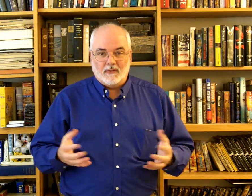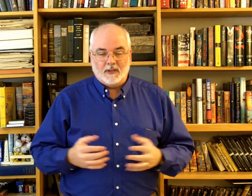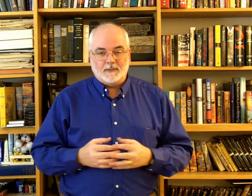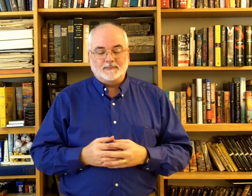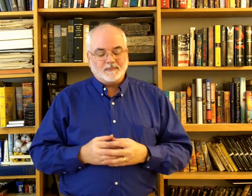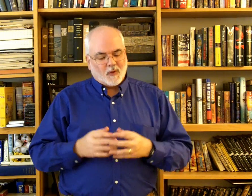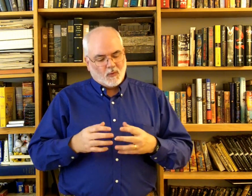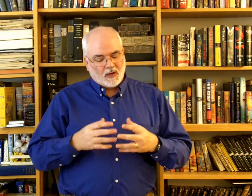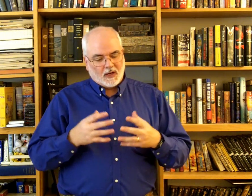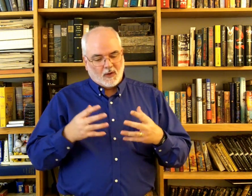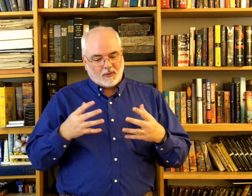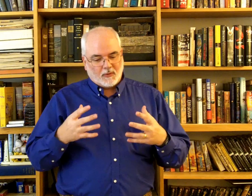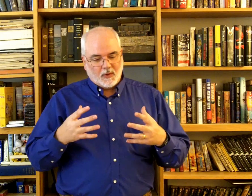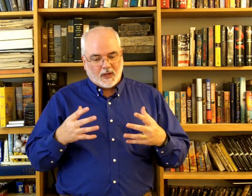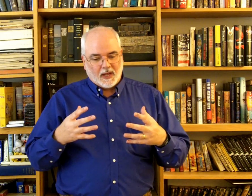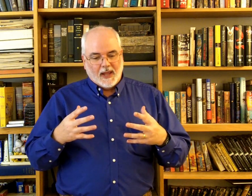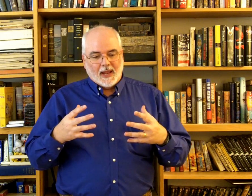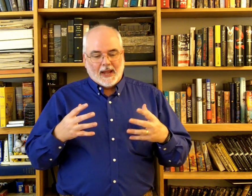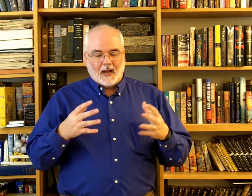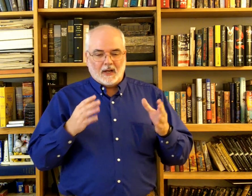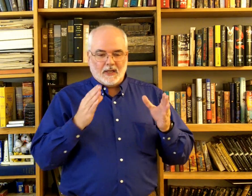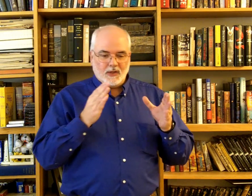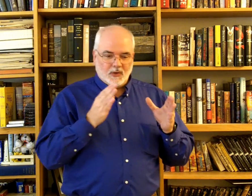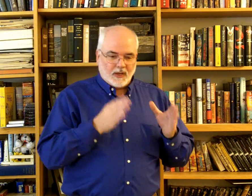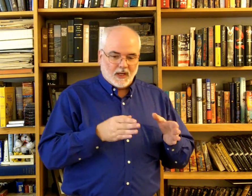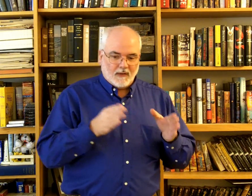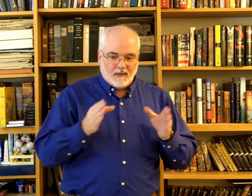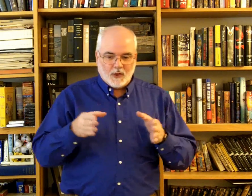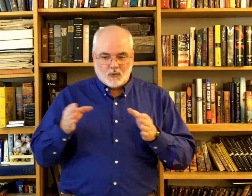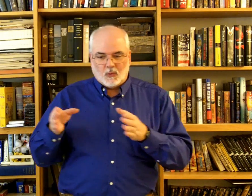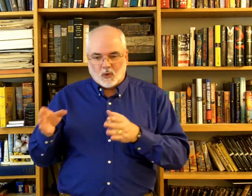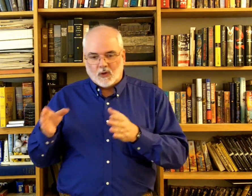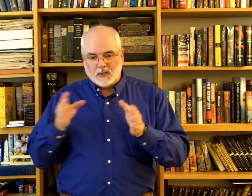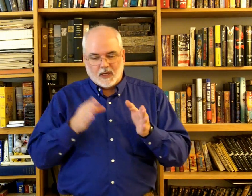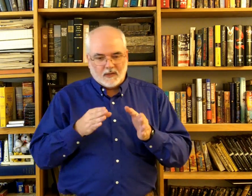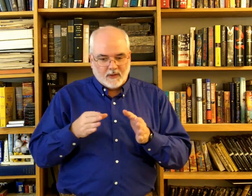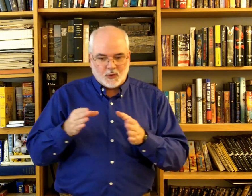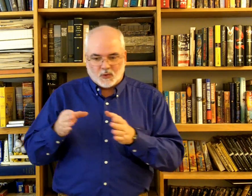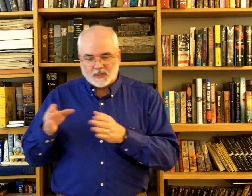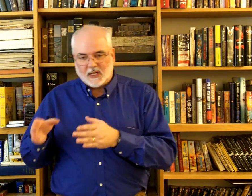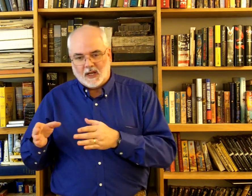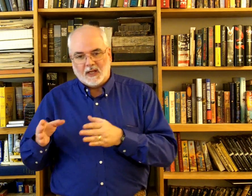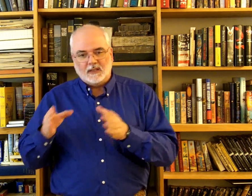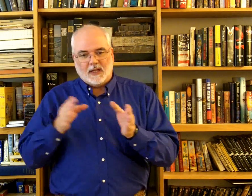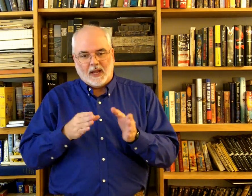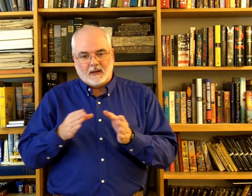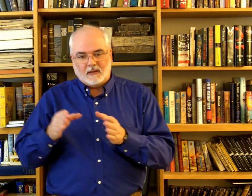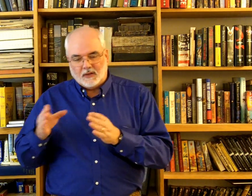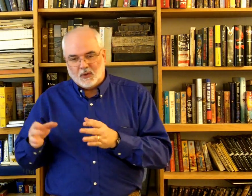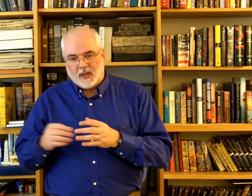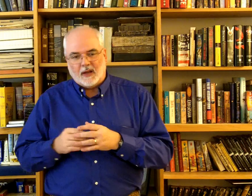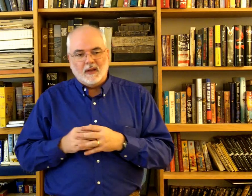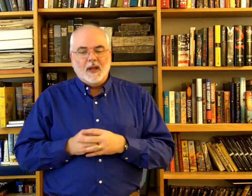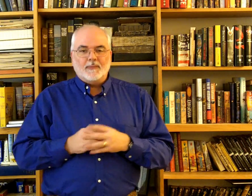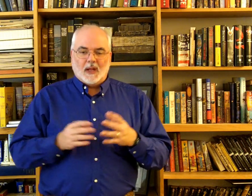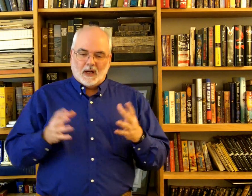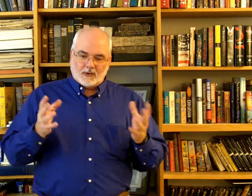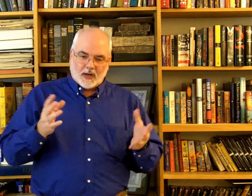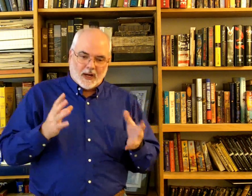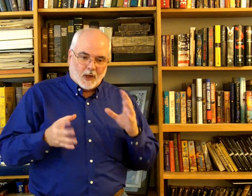it. We're going to go through it, and I'm going to teach you the individual words, the individual signs, to how to do that. And I'm going to try to help